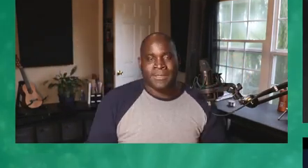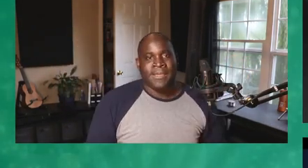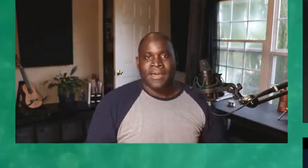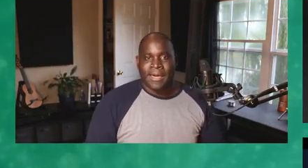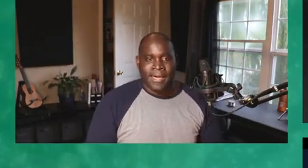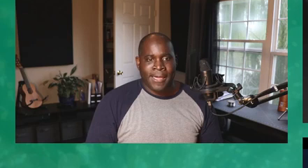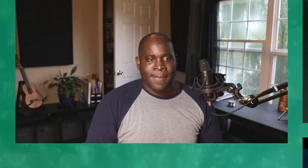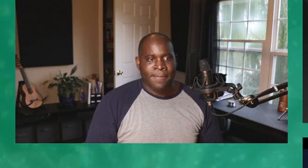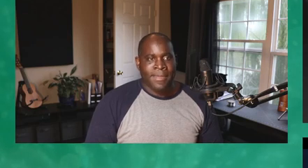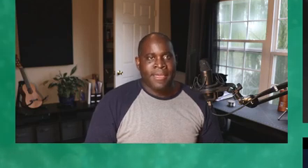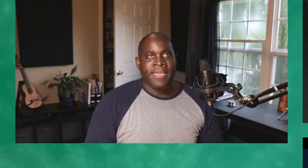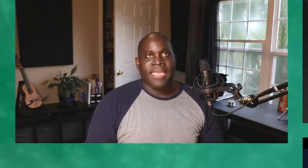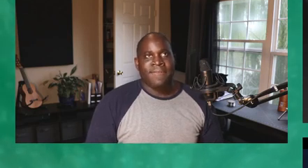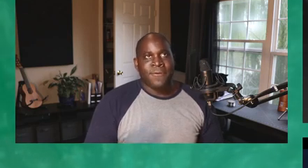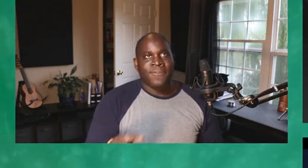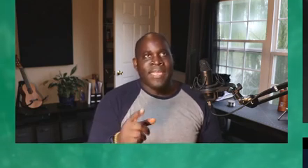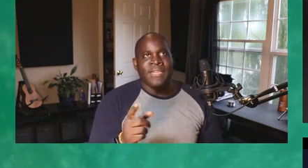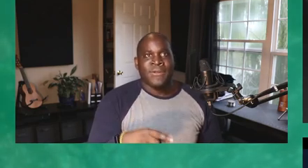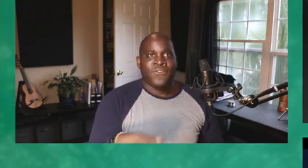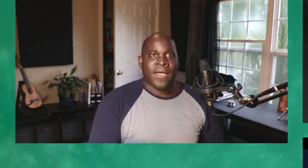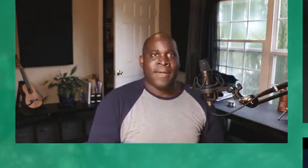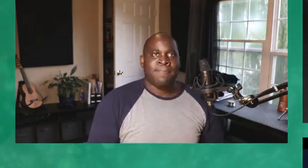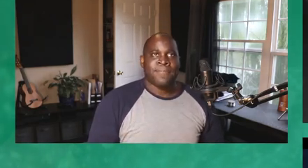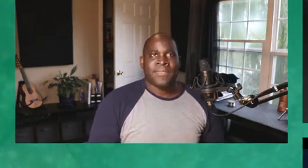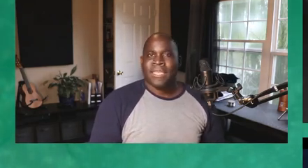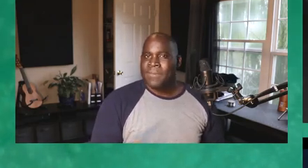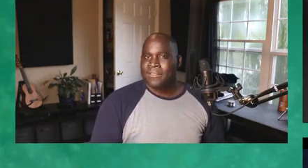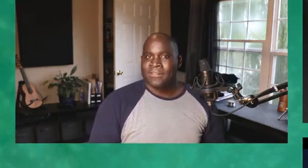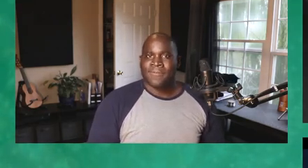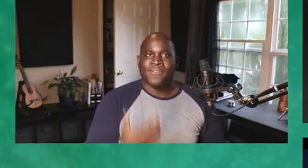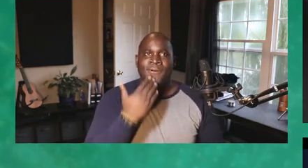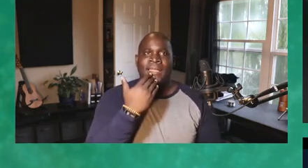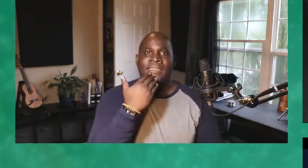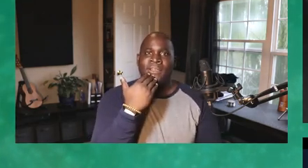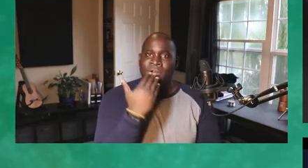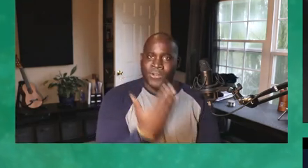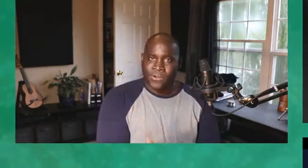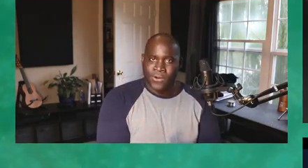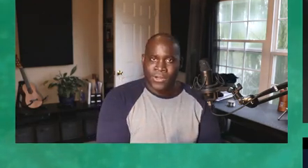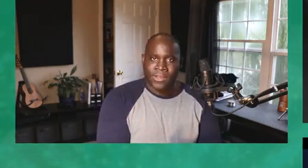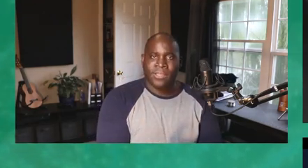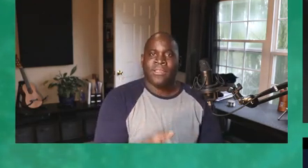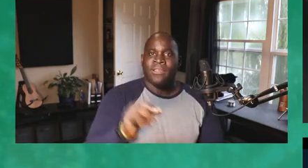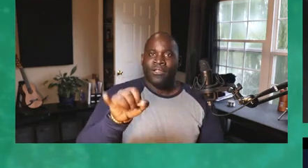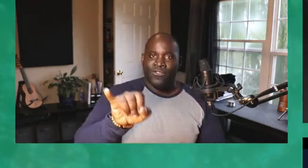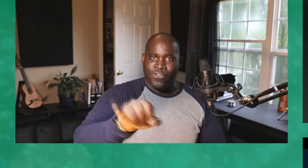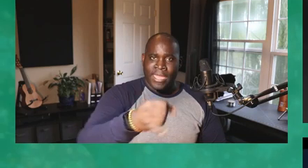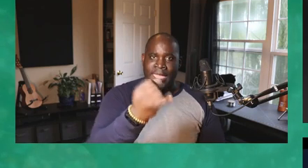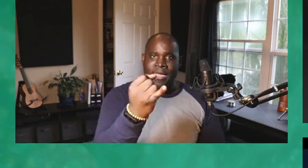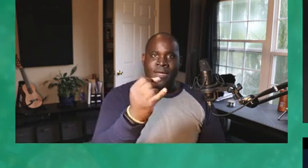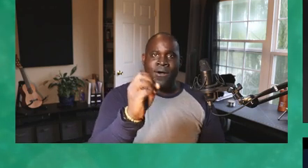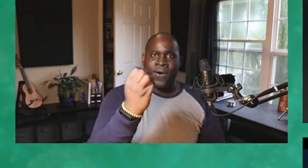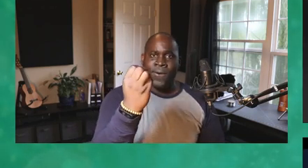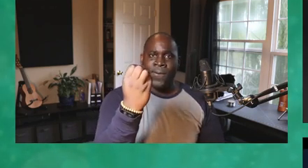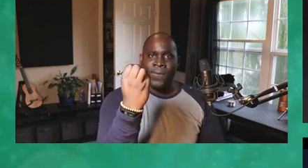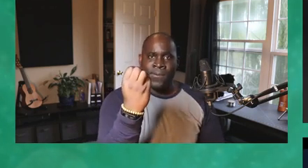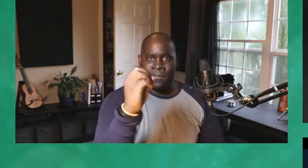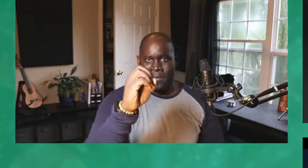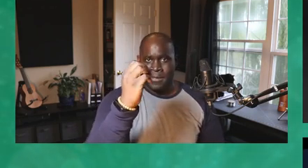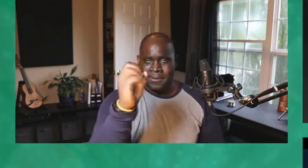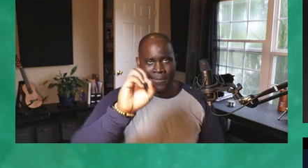Wonderful! If you're saying good job, it could be a little different. So like good